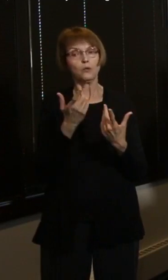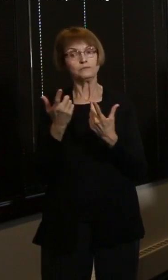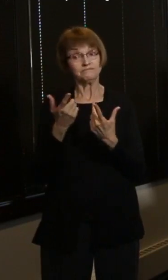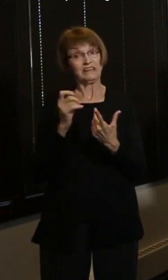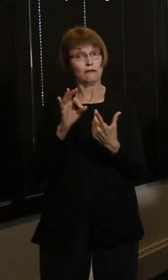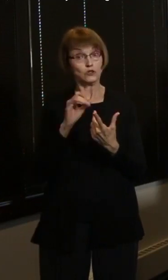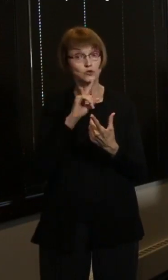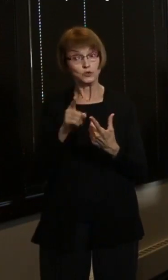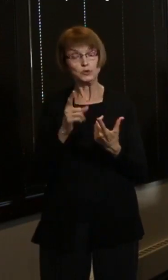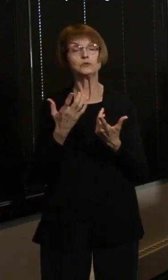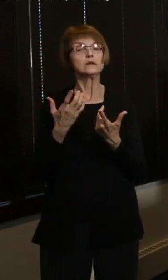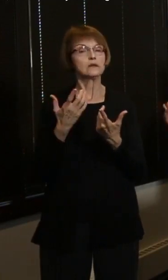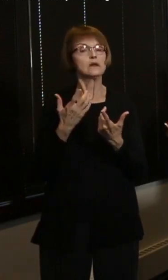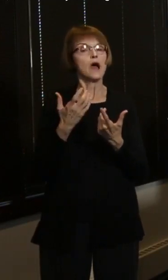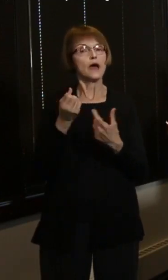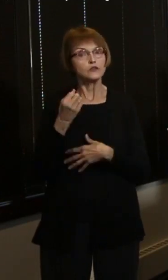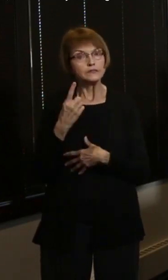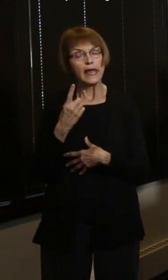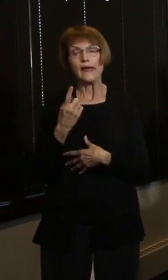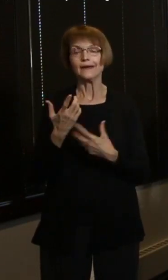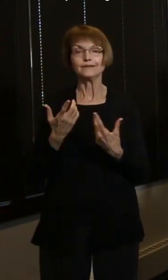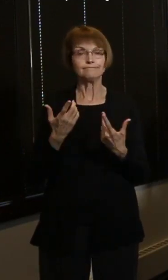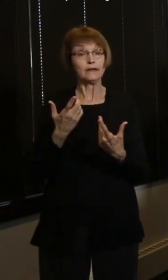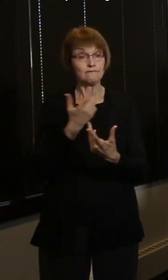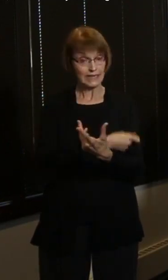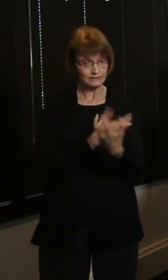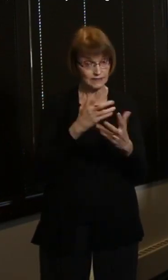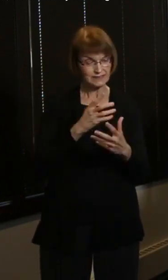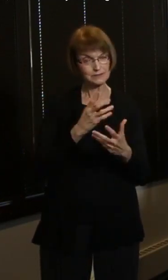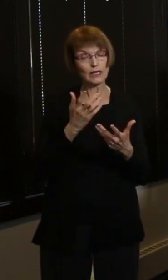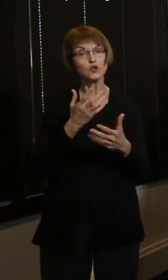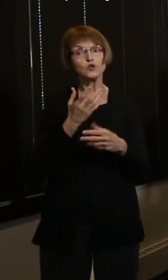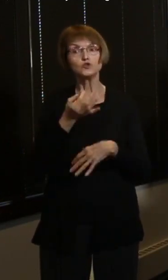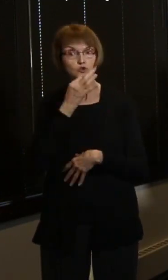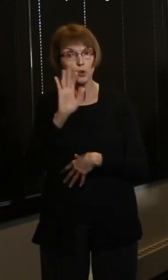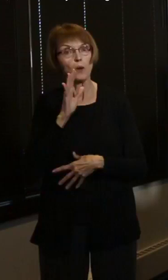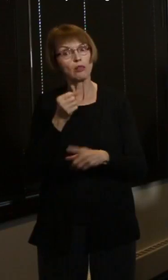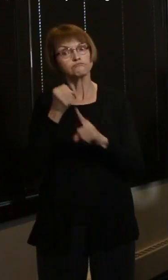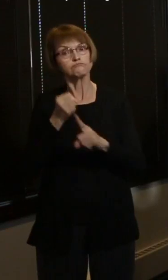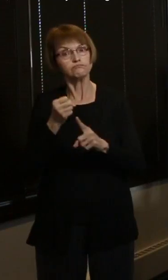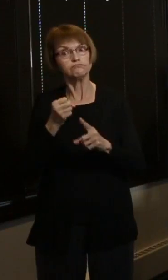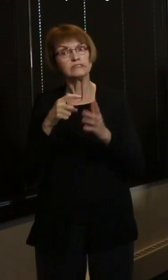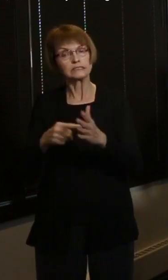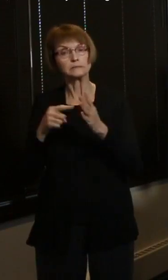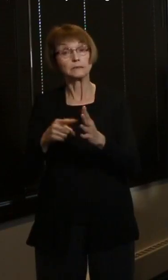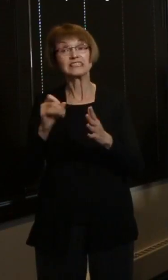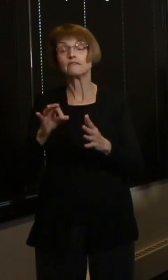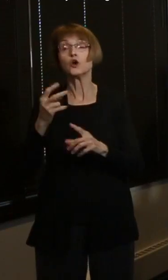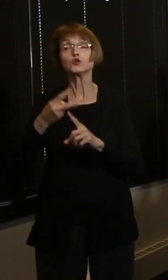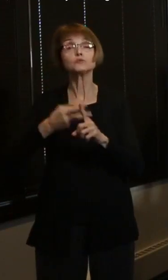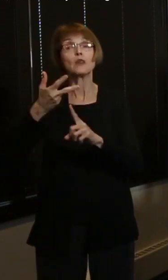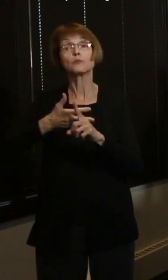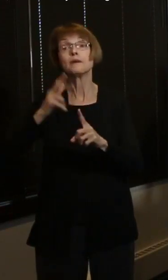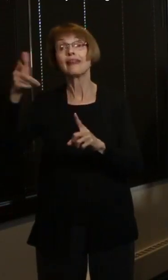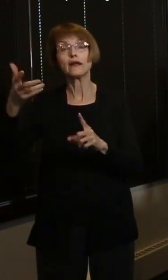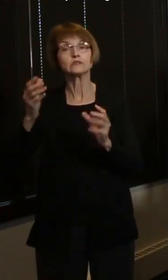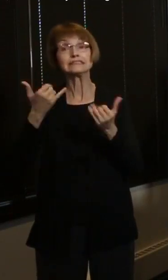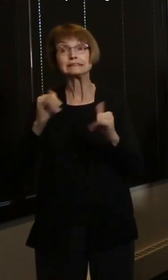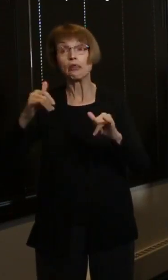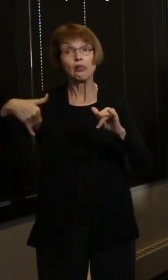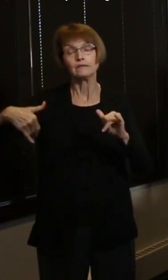certainly if you're 2 and 3 months out from being vaccinated, the risk is really, really